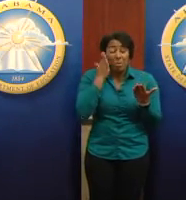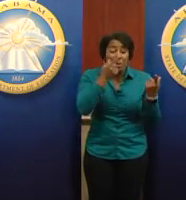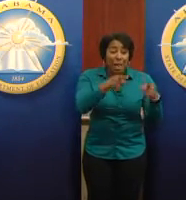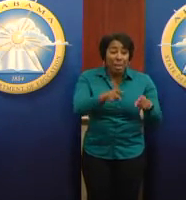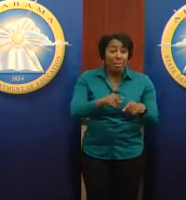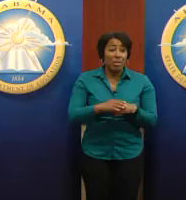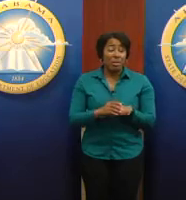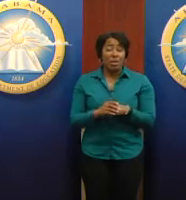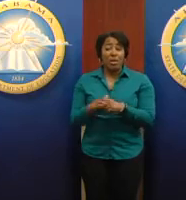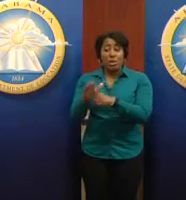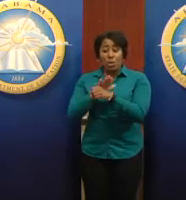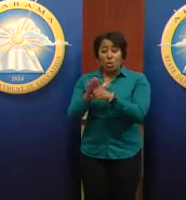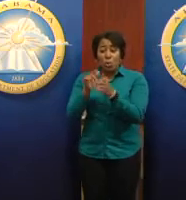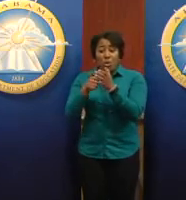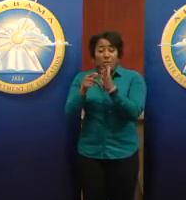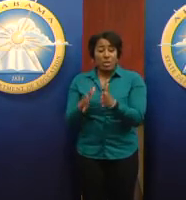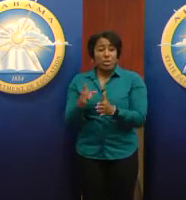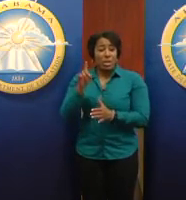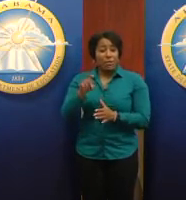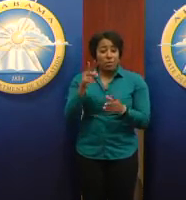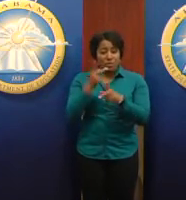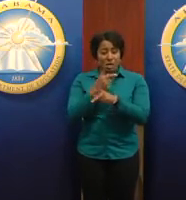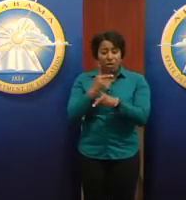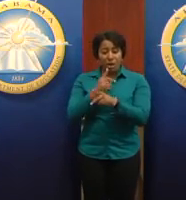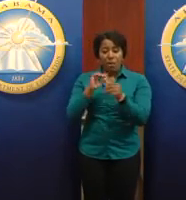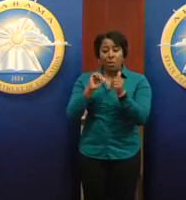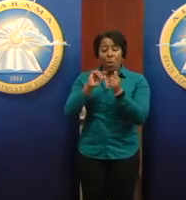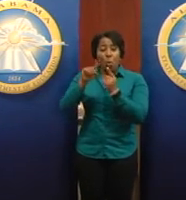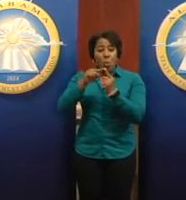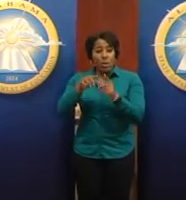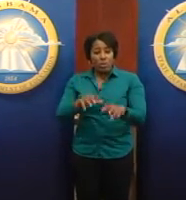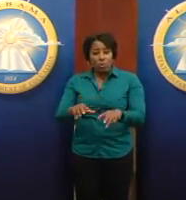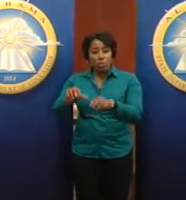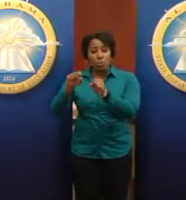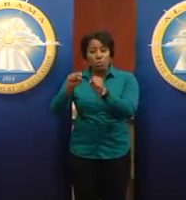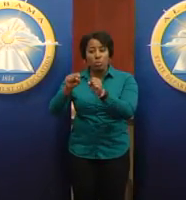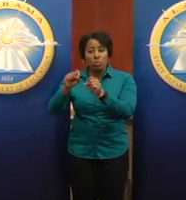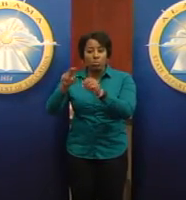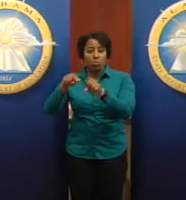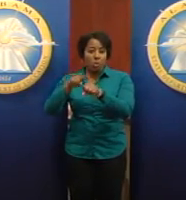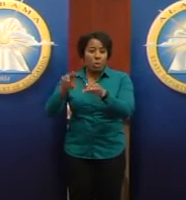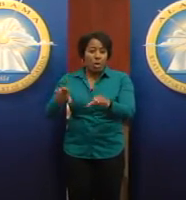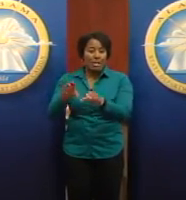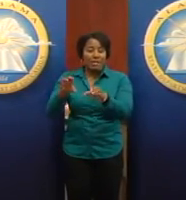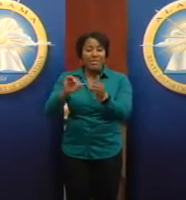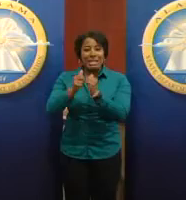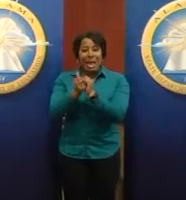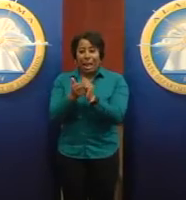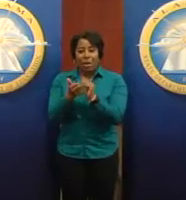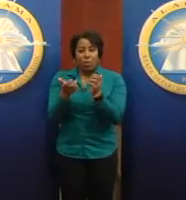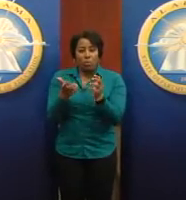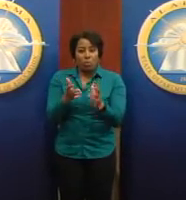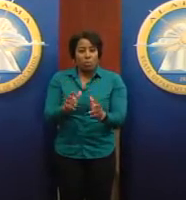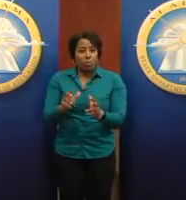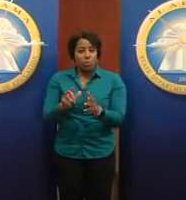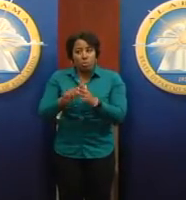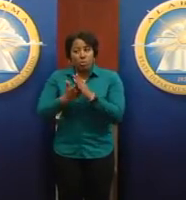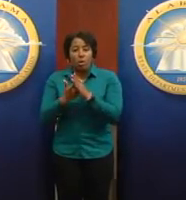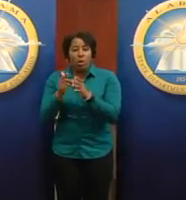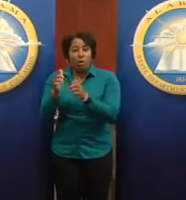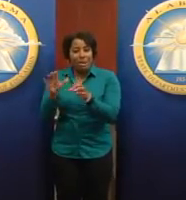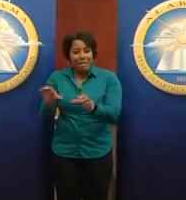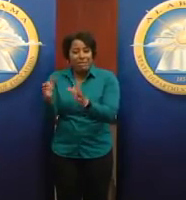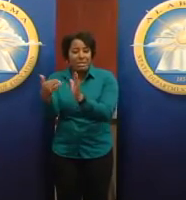officials make decisions about when to resume and how to resume. I think it's quite likely that we will see that at some point. And